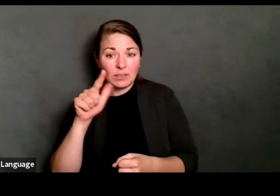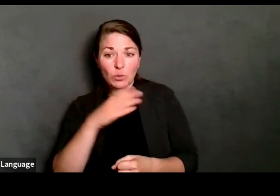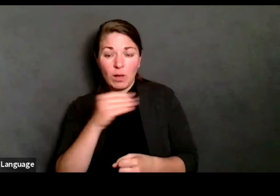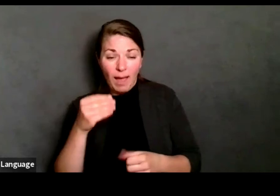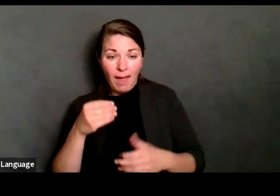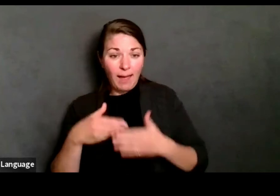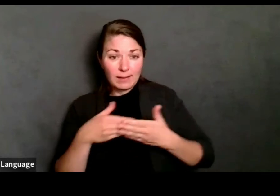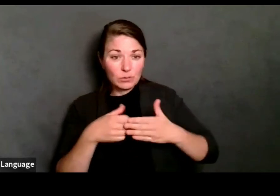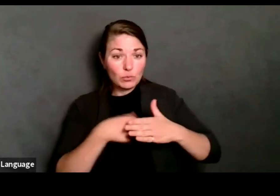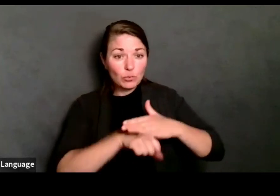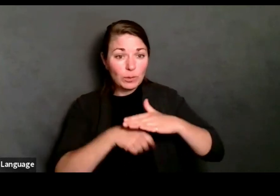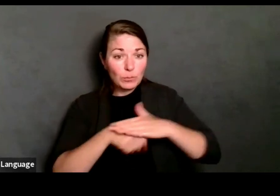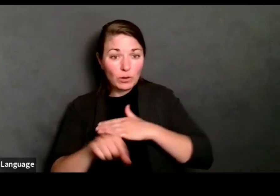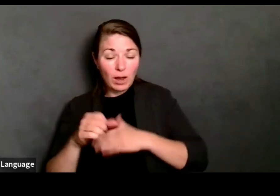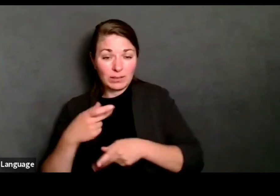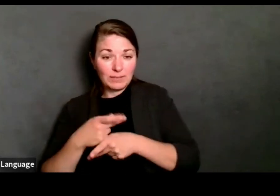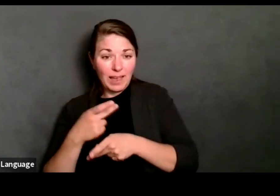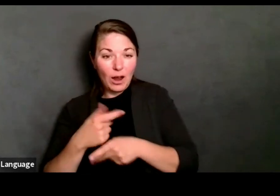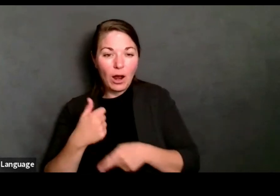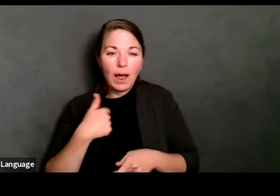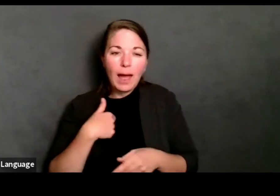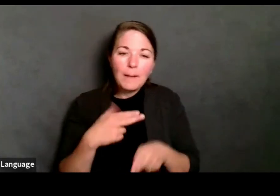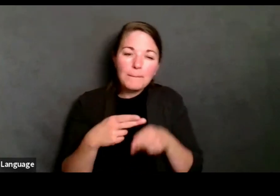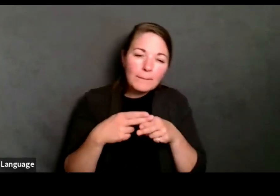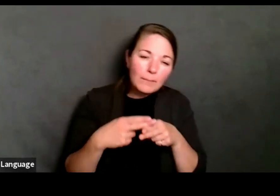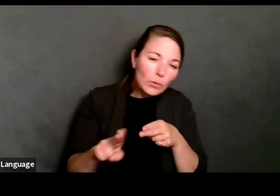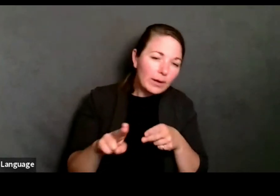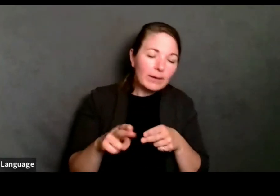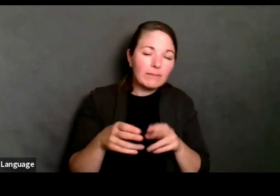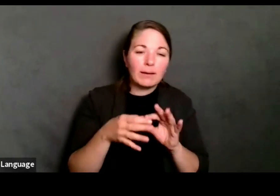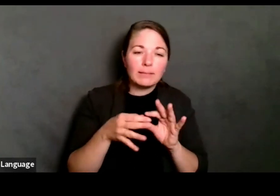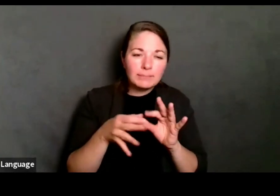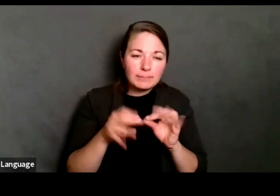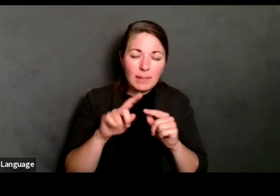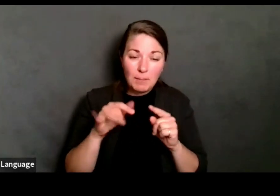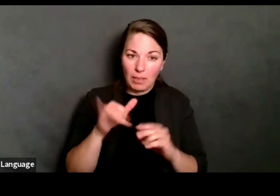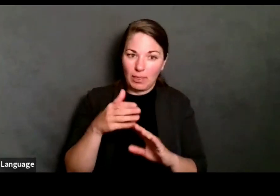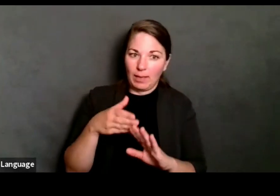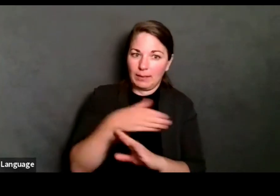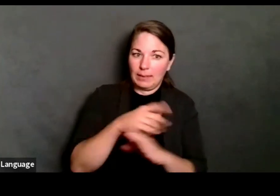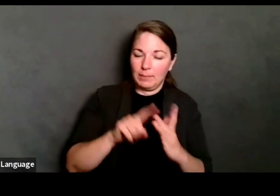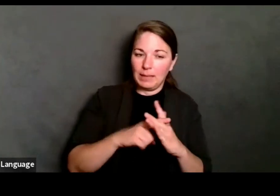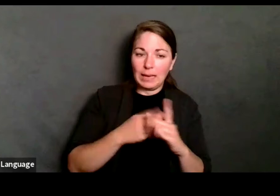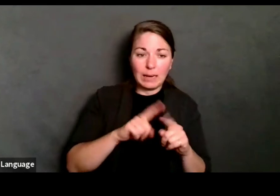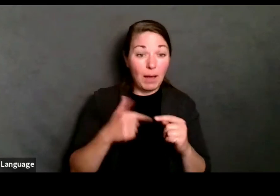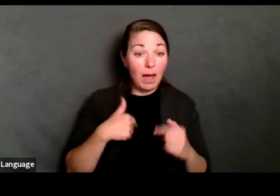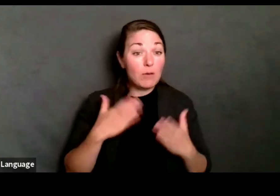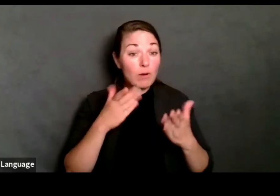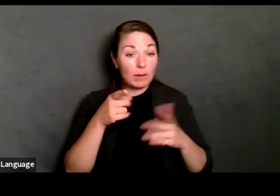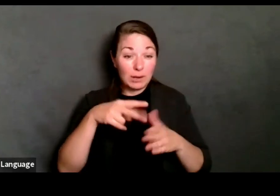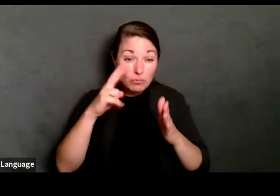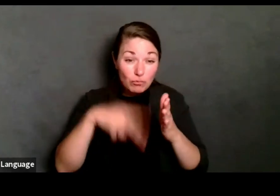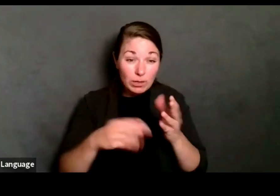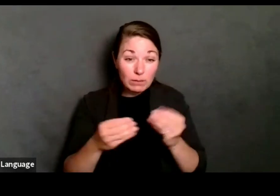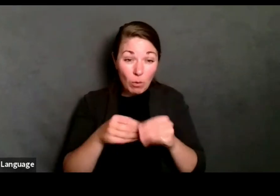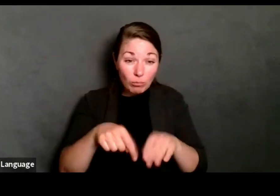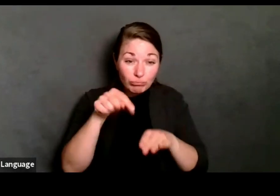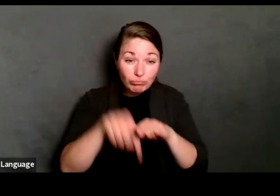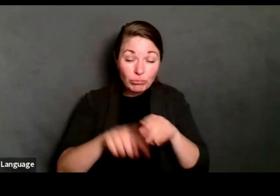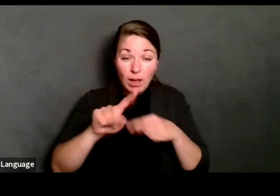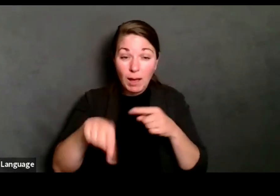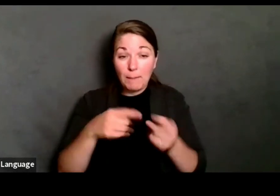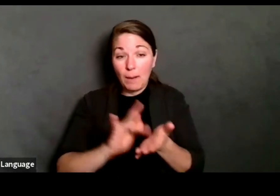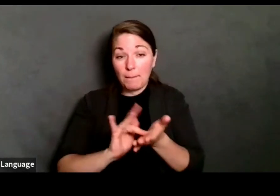already had a really brief introduction to this earlier, but I really recommend reading more deeply about the history of